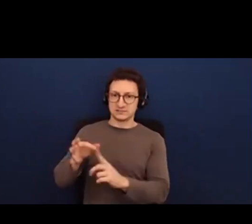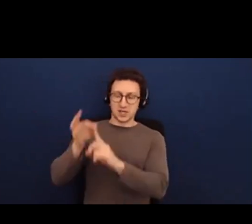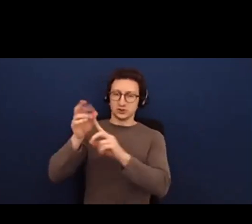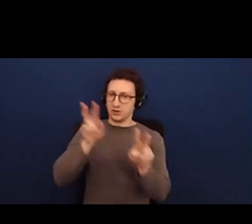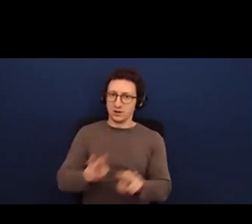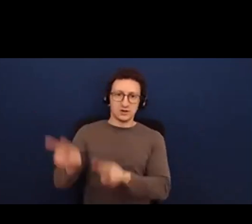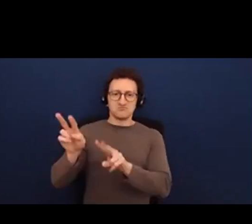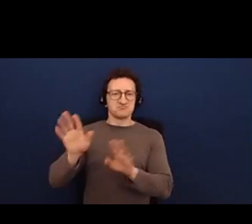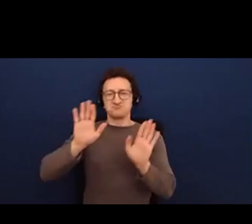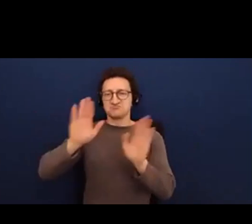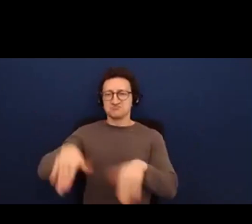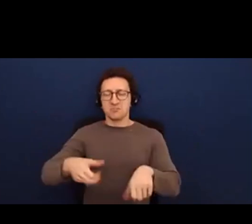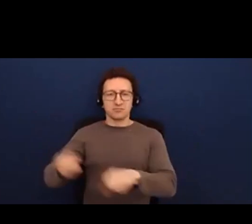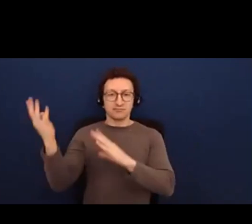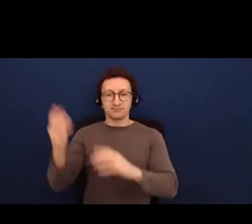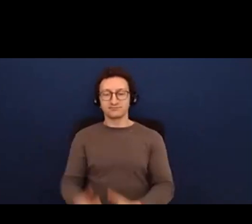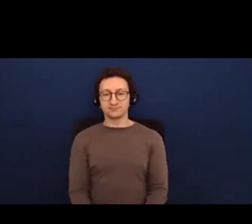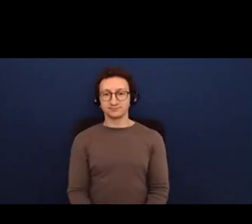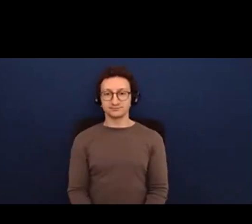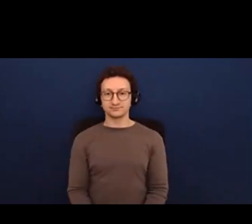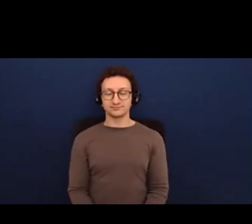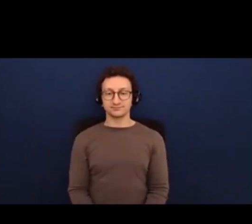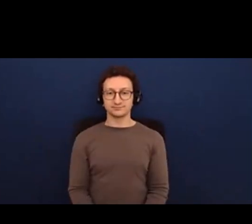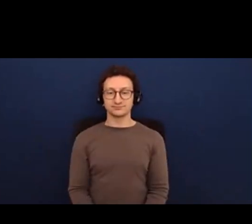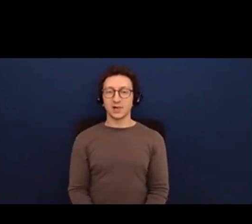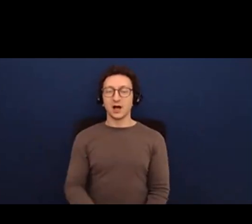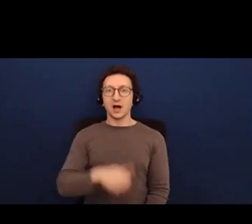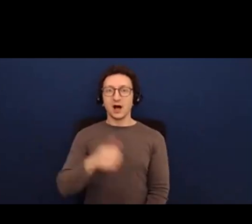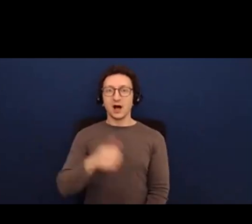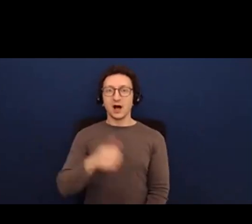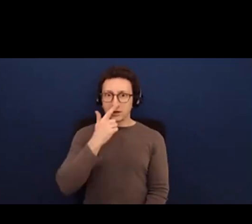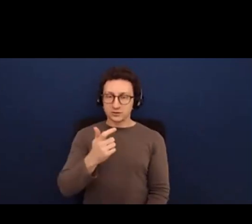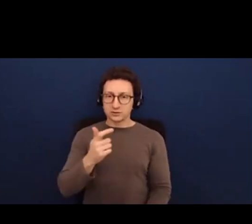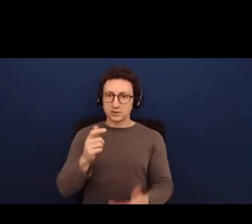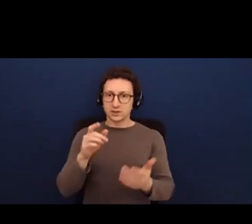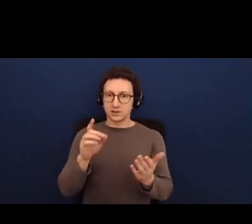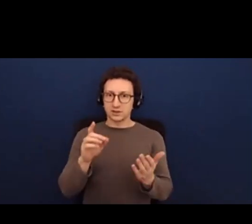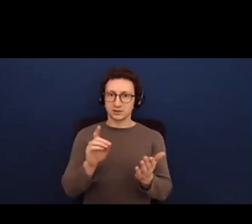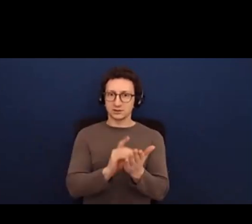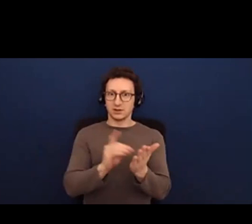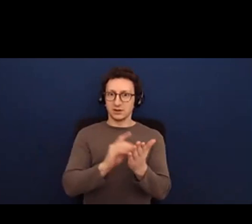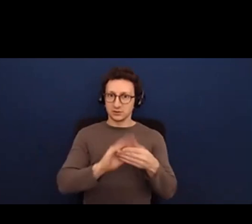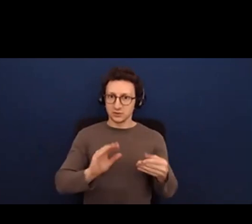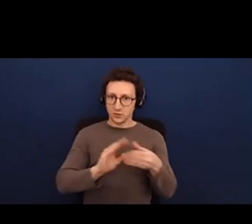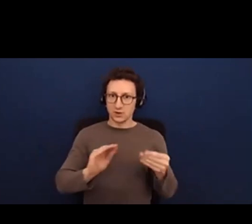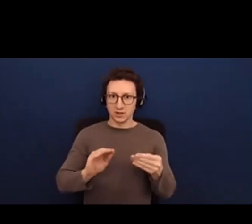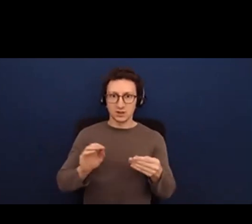the excommunication of Kaplan. I assume that most of you are aware that in